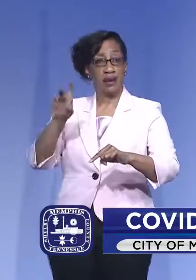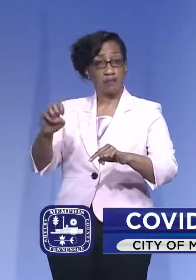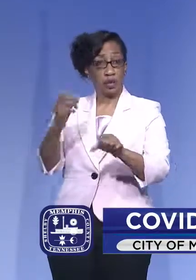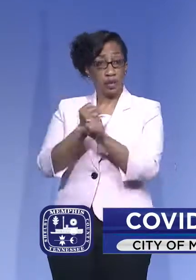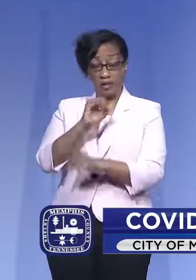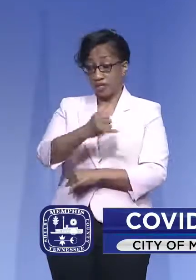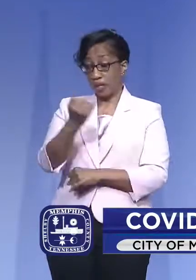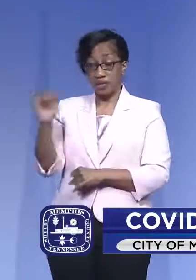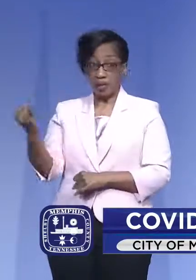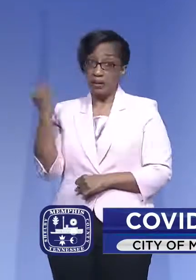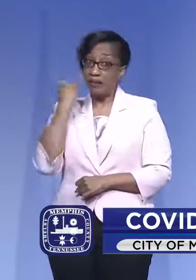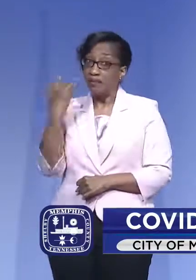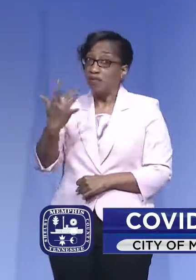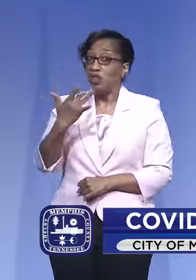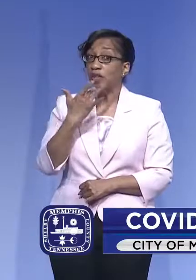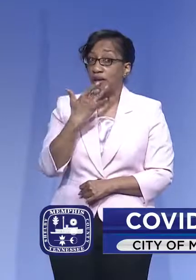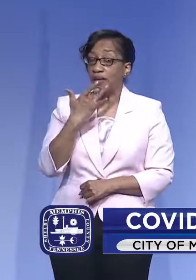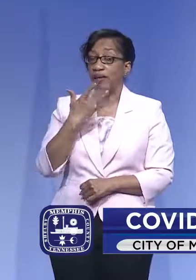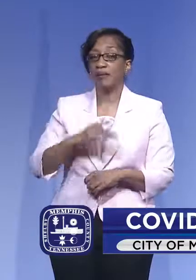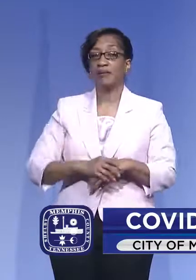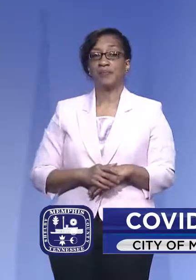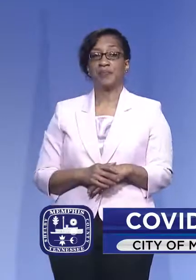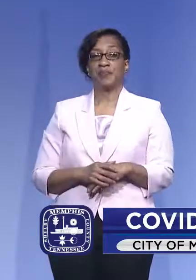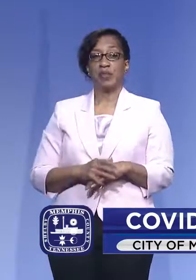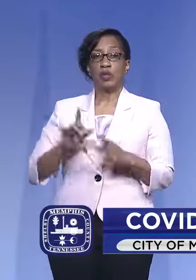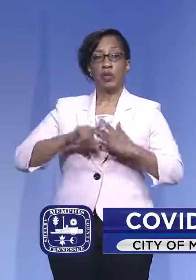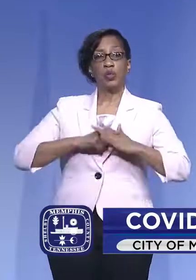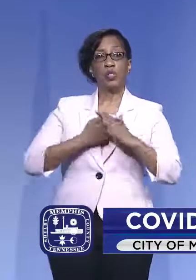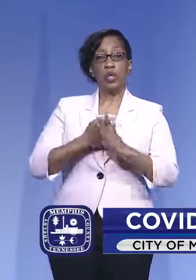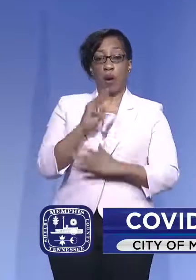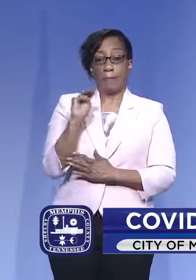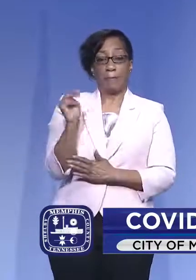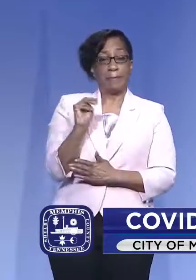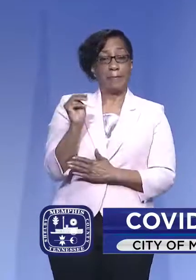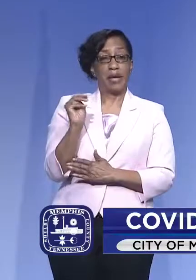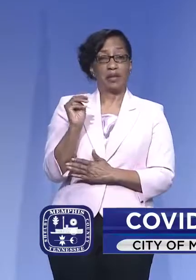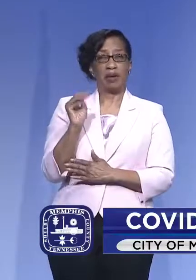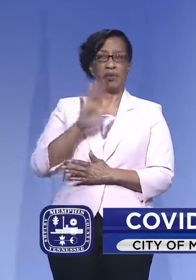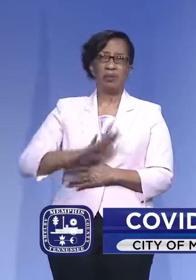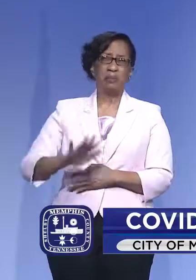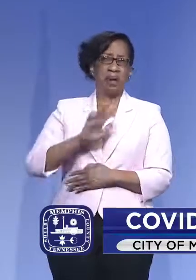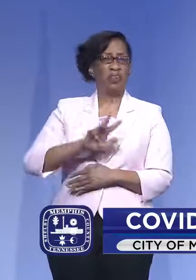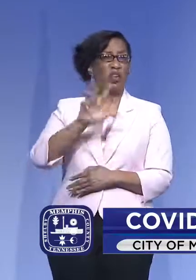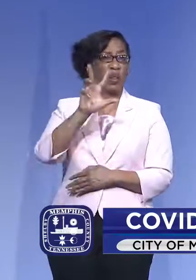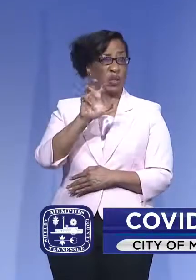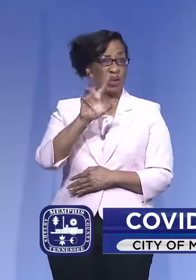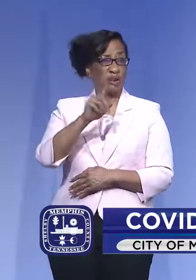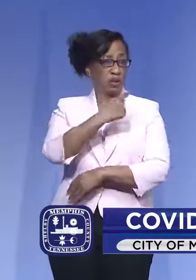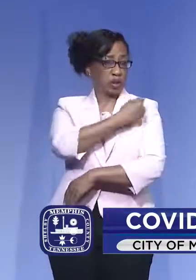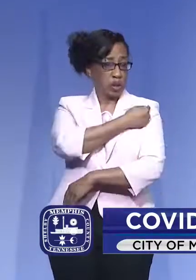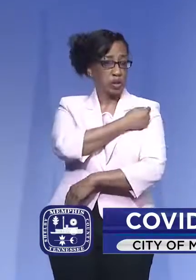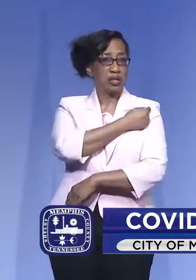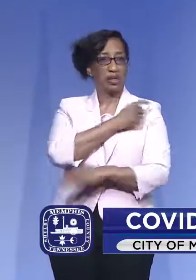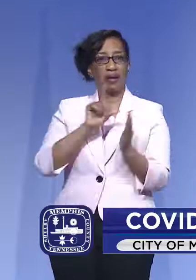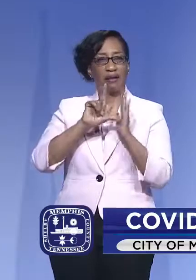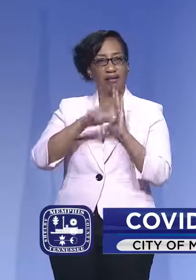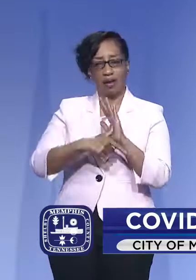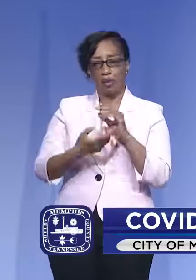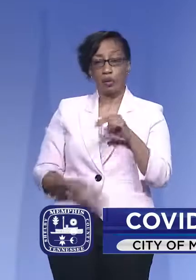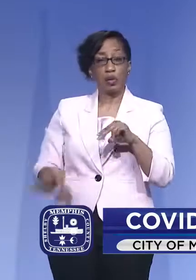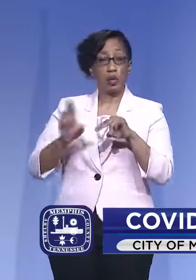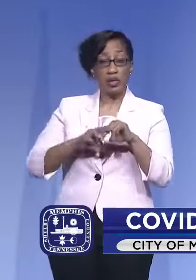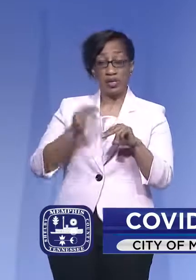Johnson if that's what you would like. We'll start on Monday with about 300 doses and we'll amp that up as